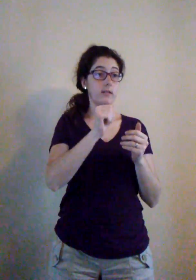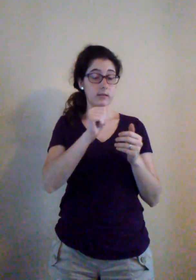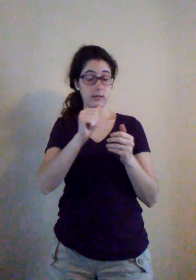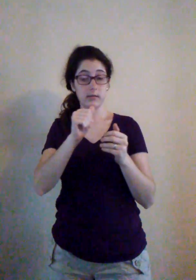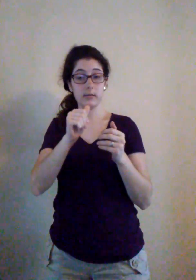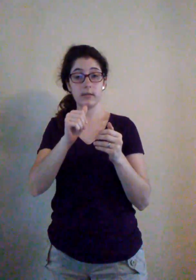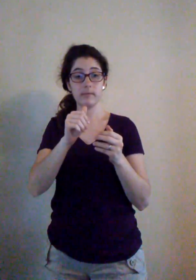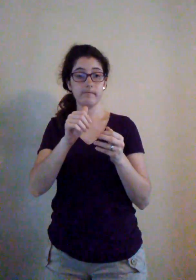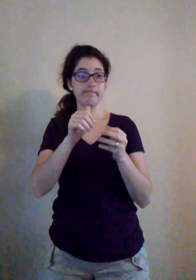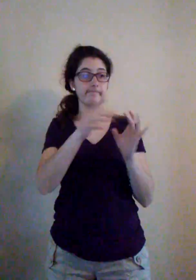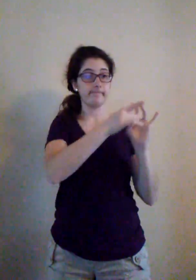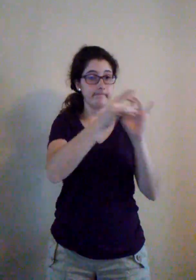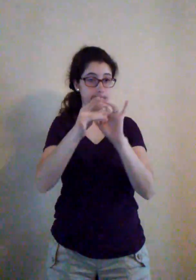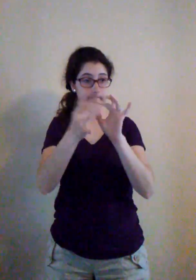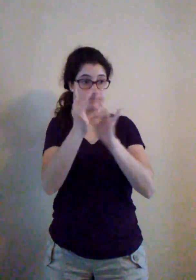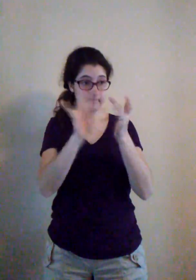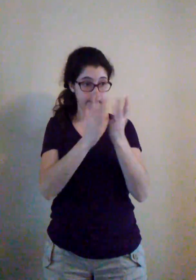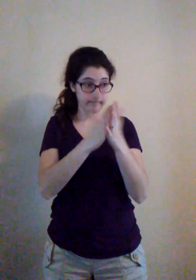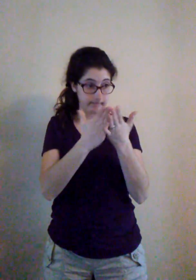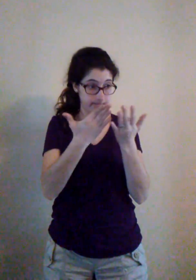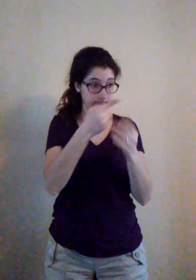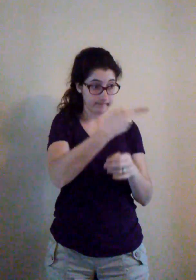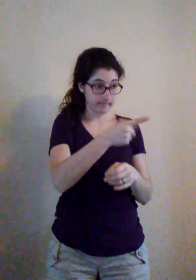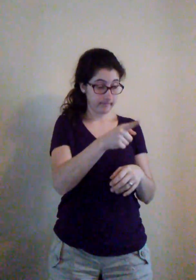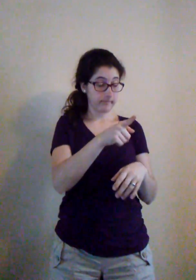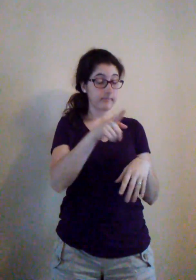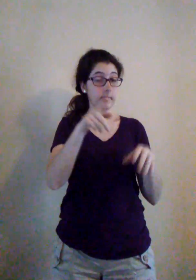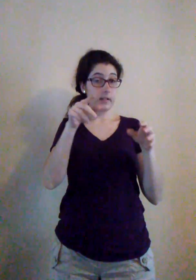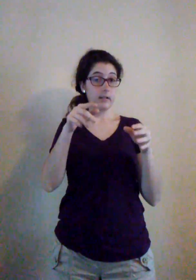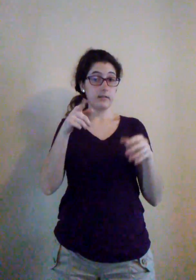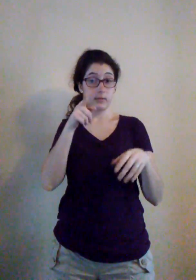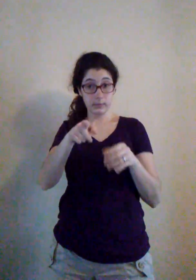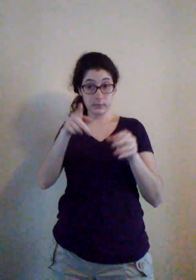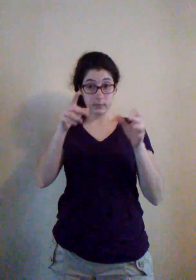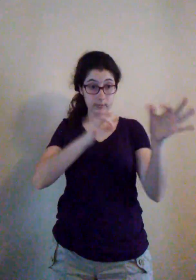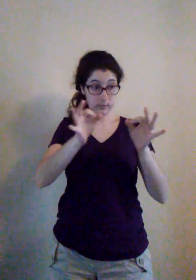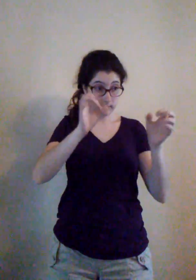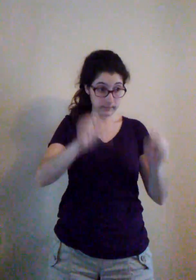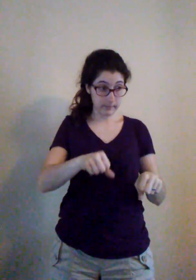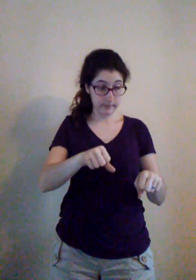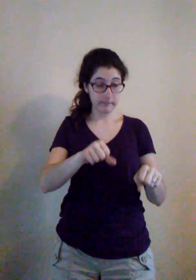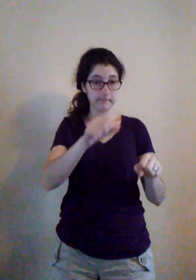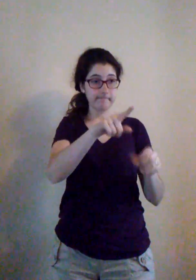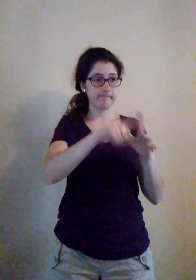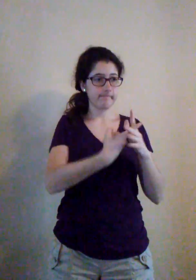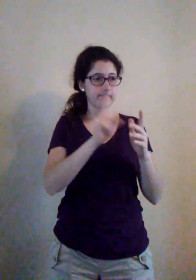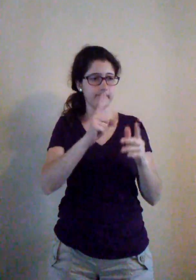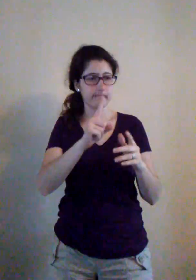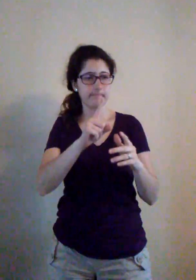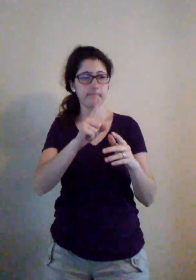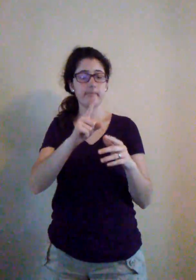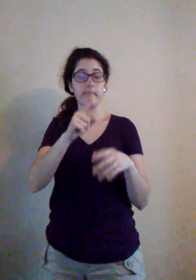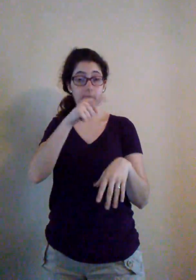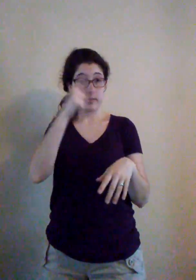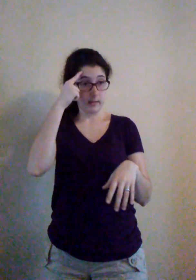would you do it? Where would you begin? And do you sense this challenge yourself? The hardest thing to get across on a university campus today